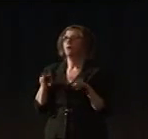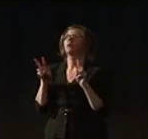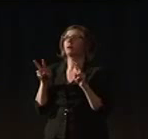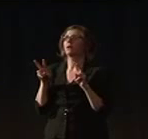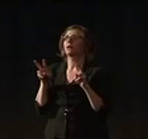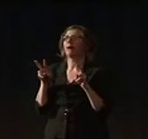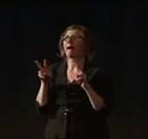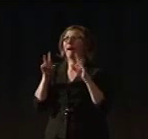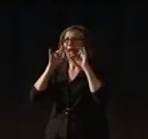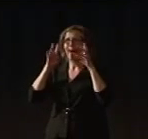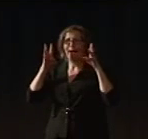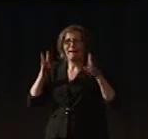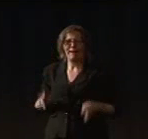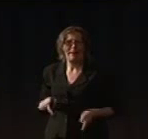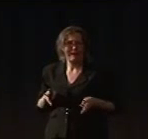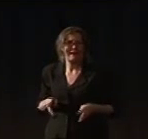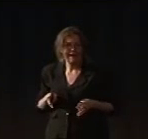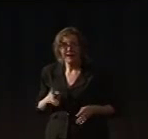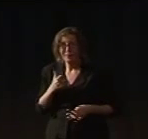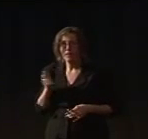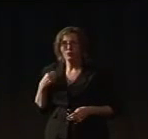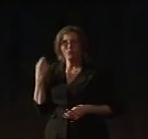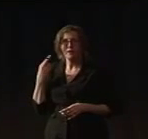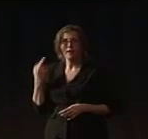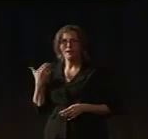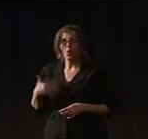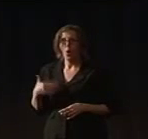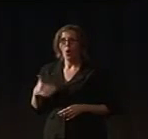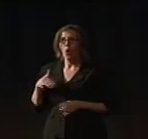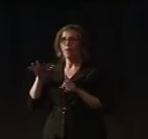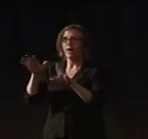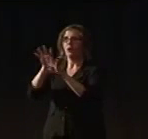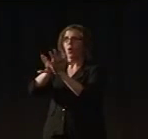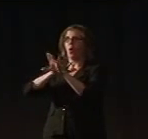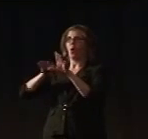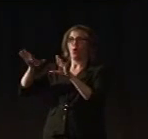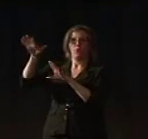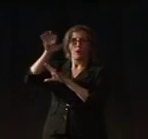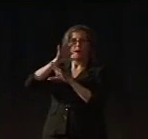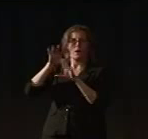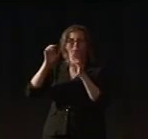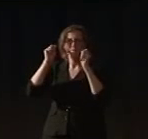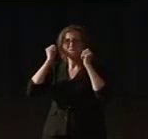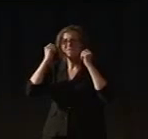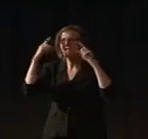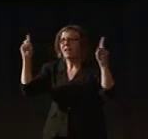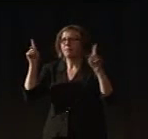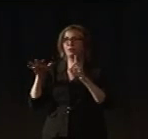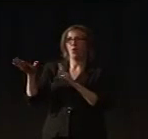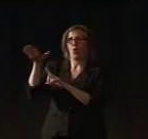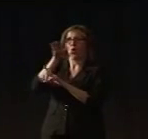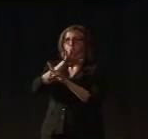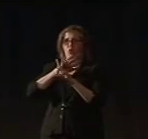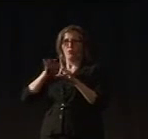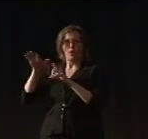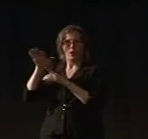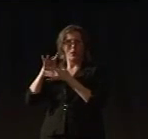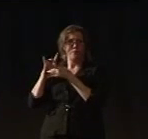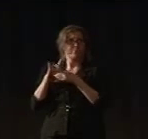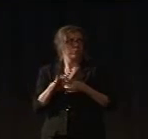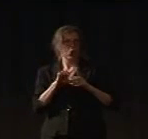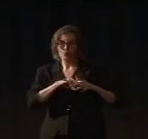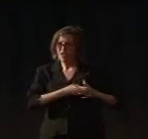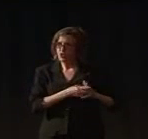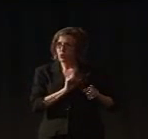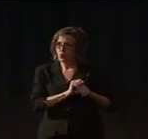were in tears. Because they realized that the aura, this famous aura, which is supposed to be associated with the work, original